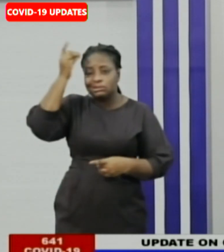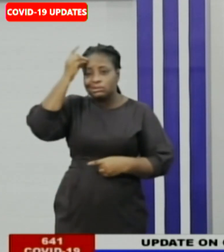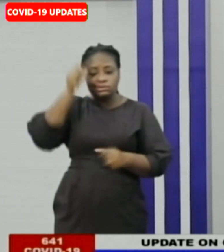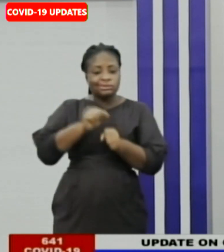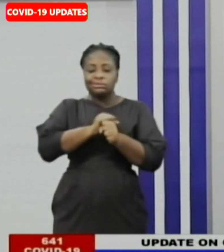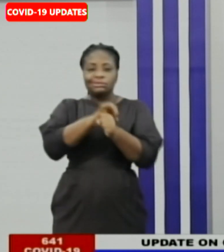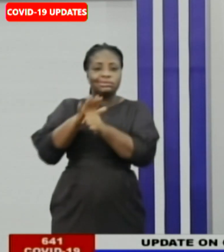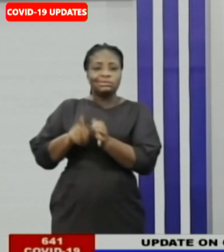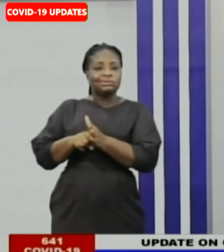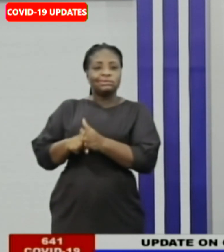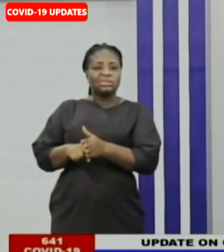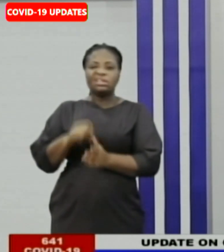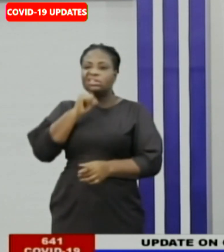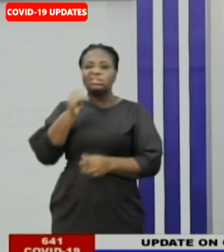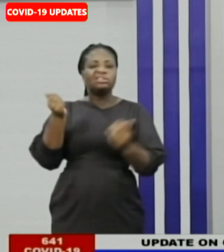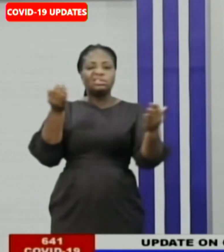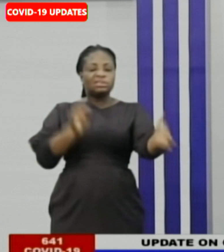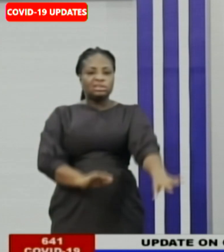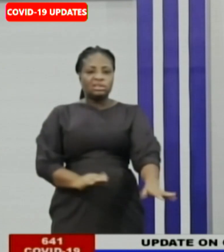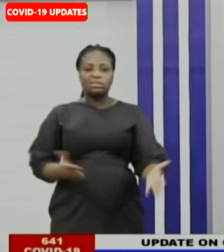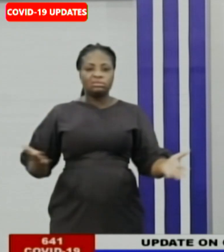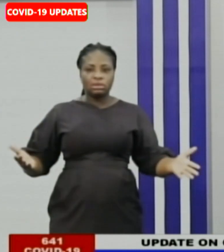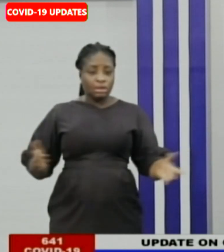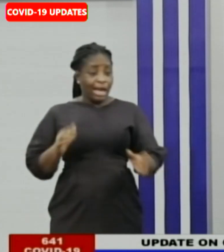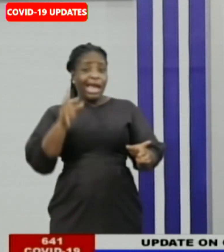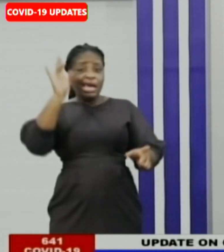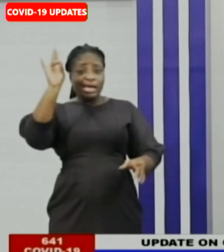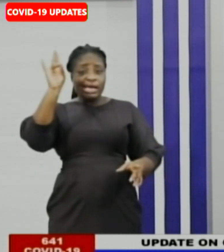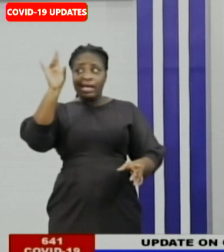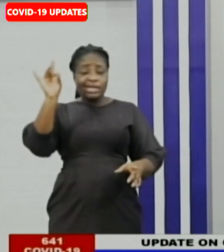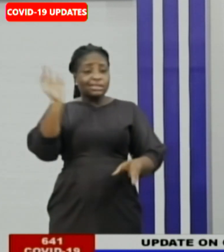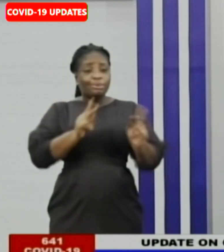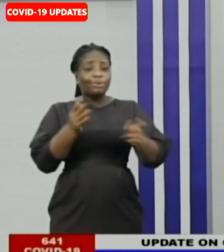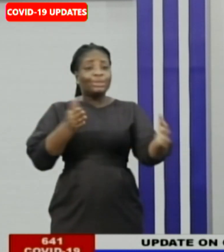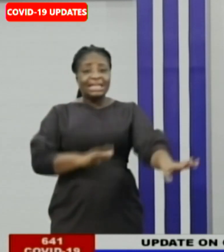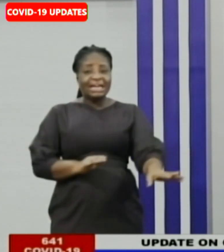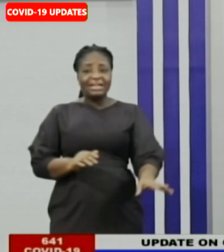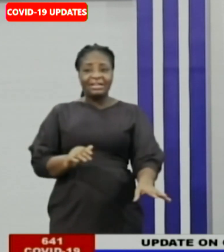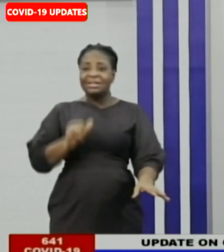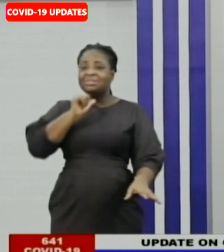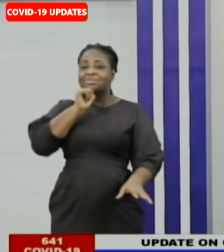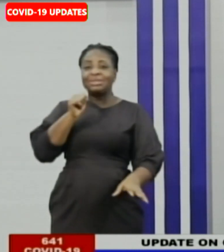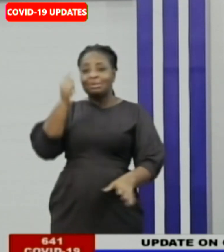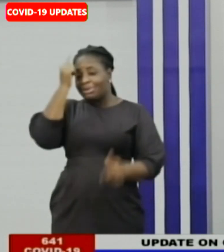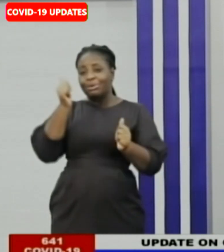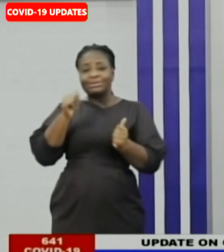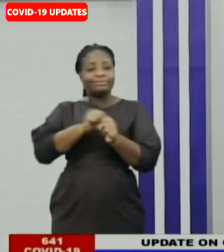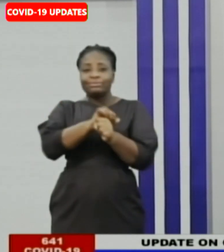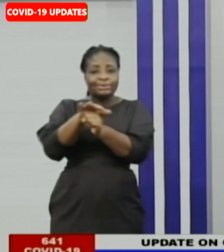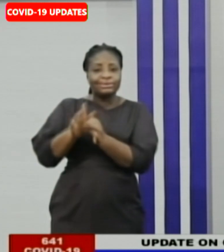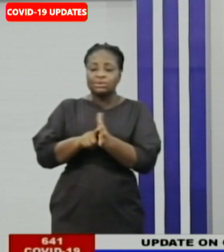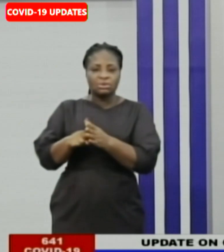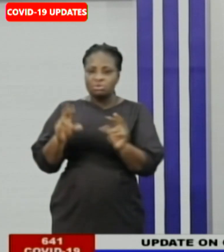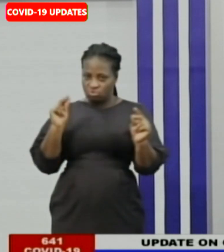had 8 persons who had underlying health conditions who have passed on, but it's not a death sentence. People can be assisted with treatment and can